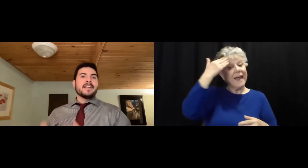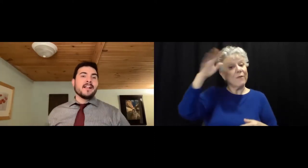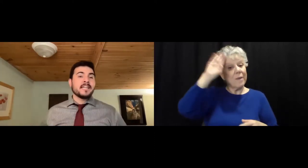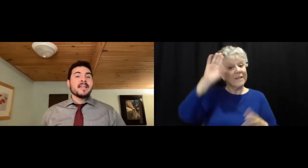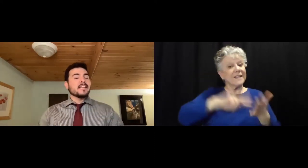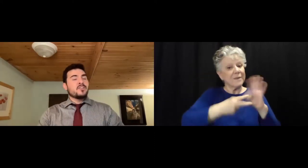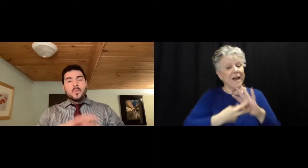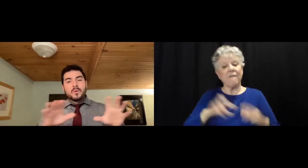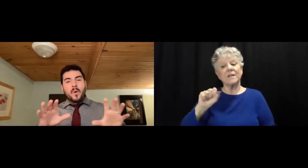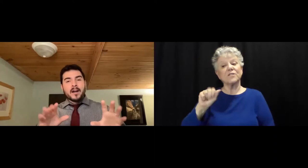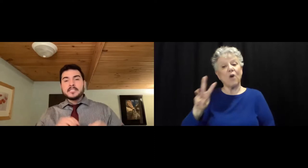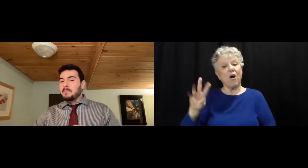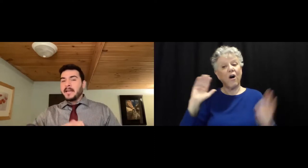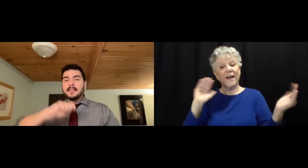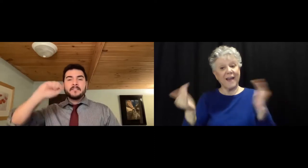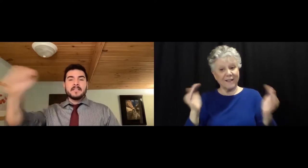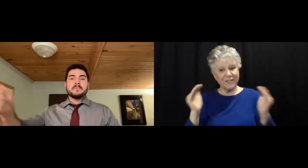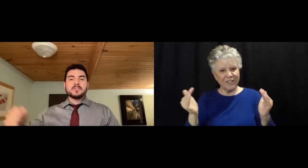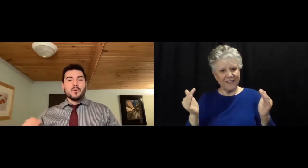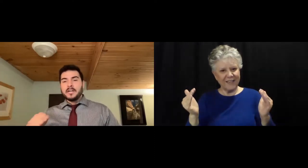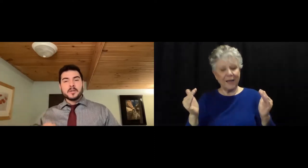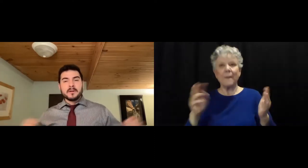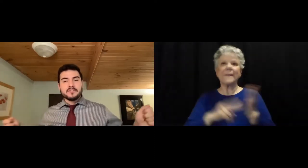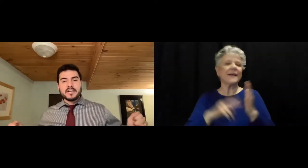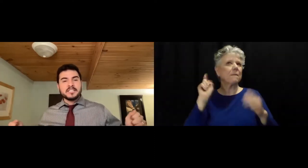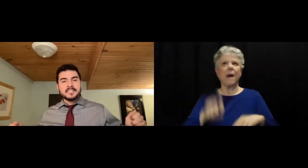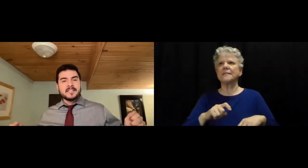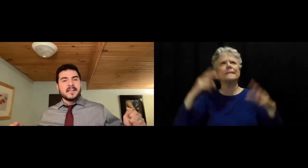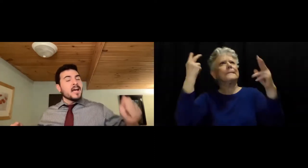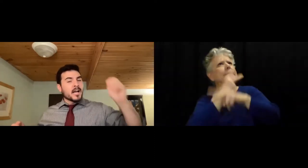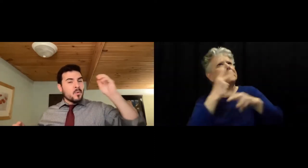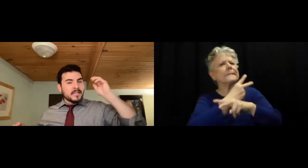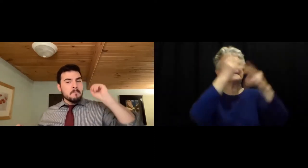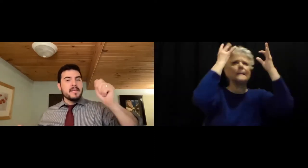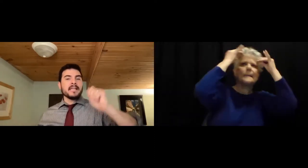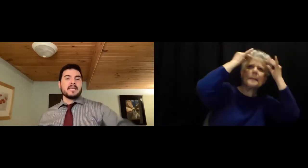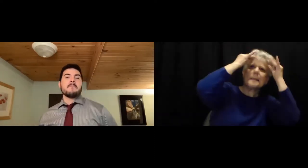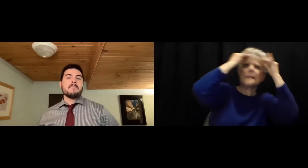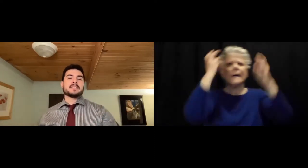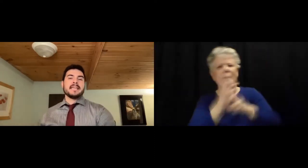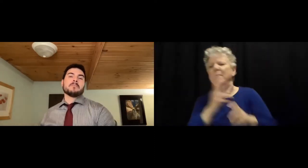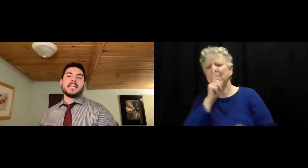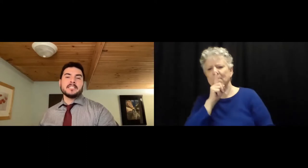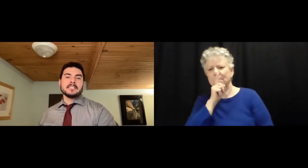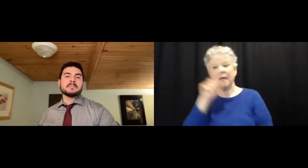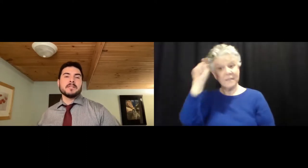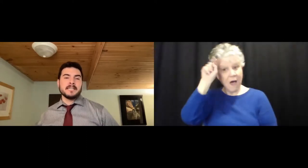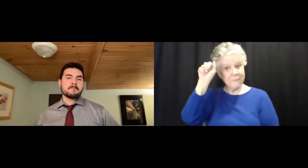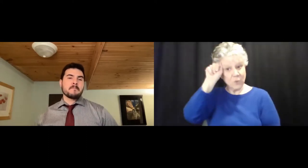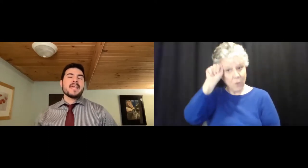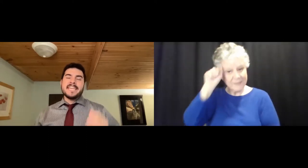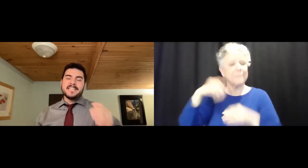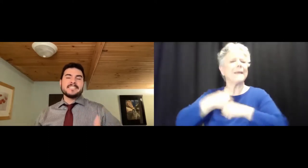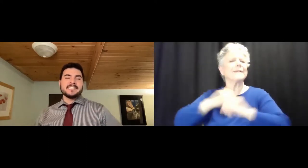saw analogy, they don't require speculative leaps or interpretive stretches. Aquinas immediately makes the implications